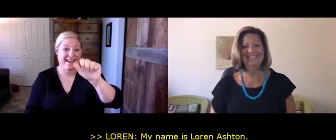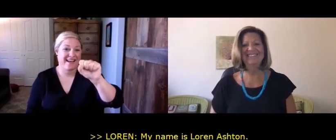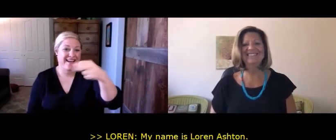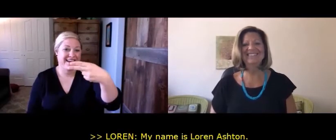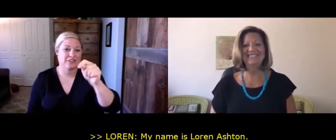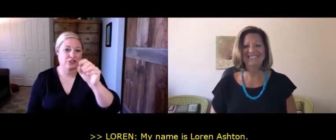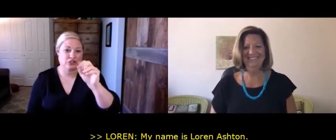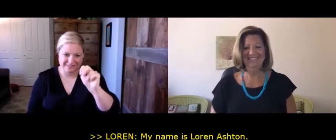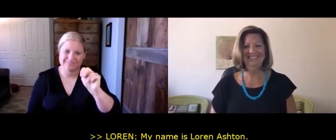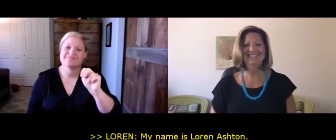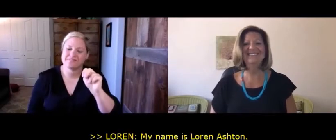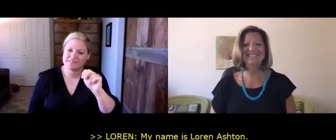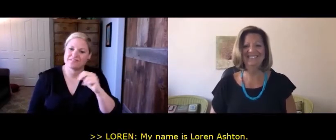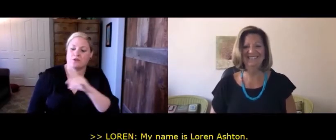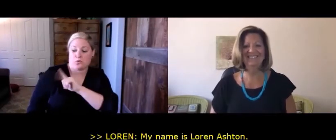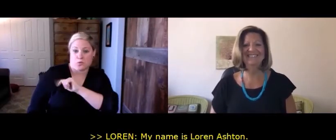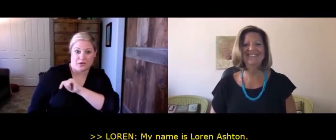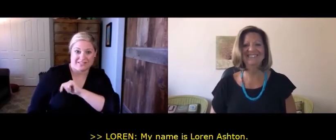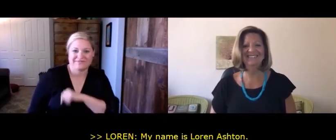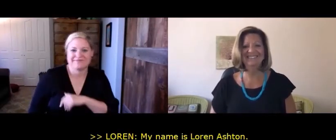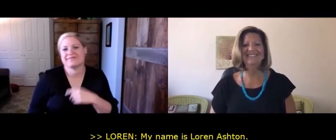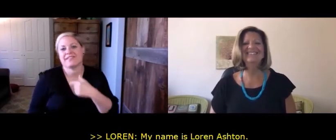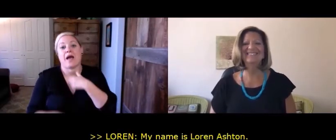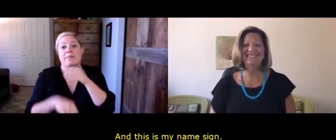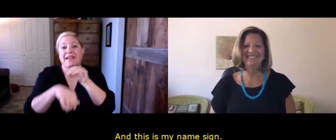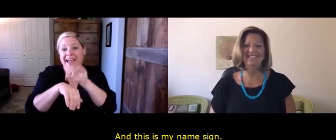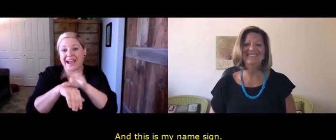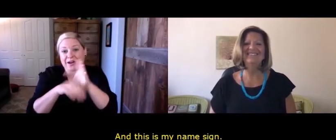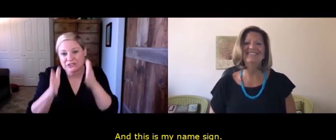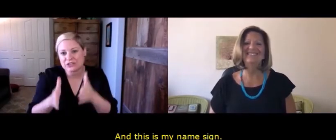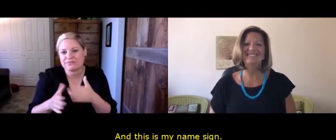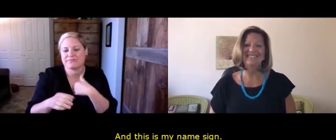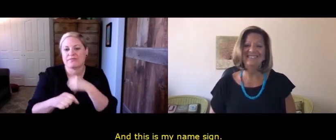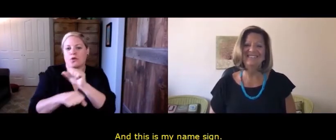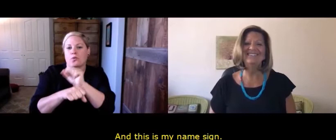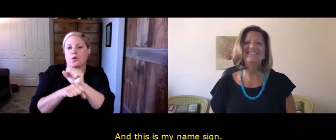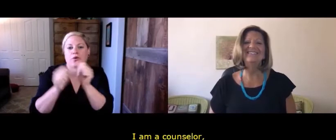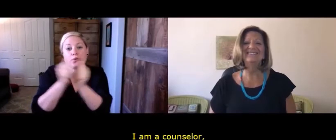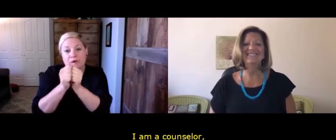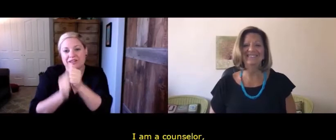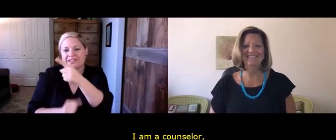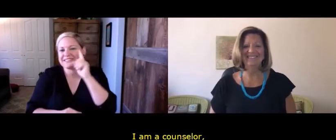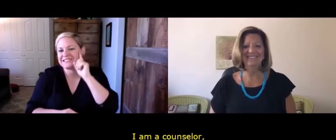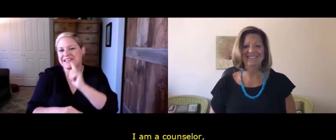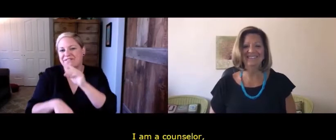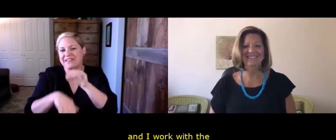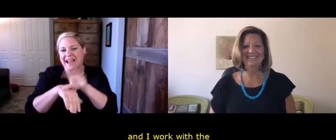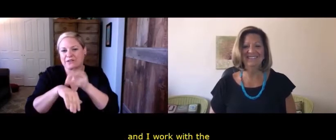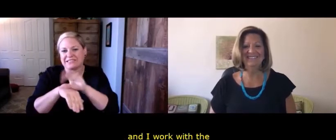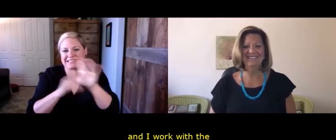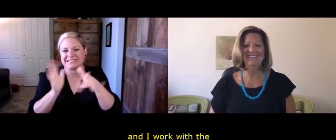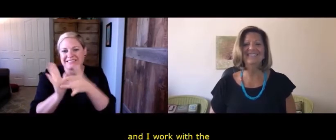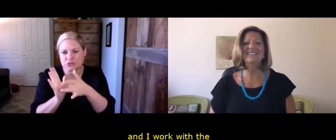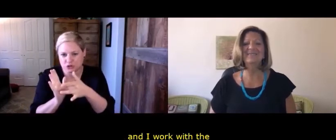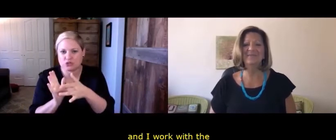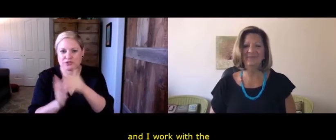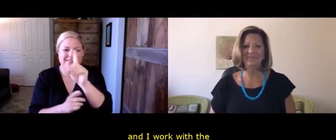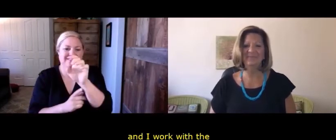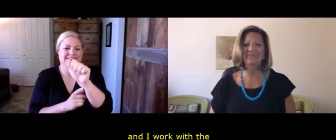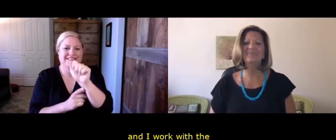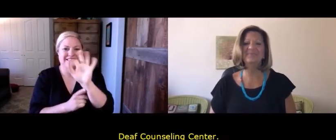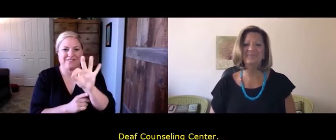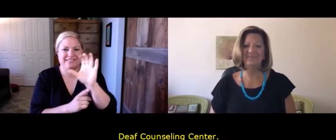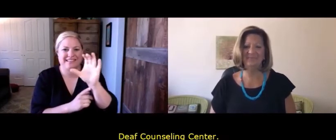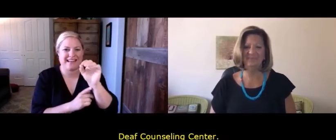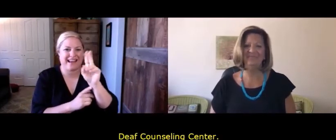My name is Loren Ashton, and this is my name sign. I am a counselor, and I work with the Deaf